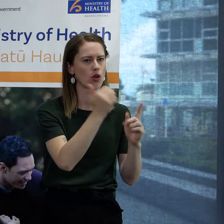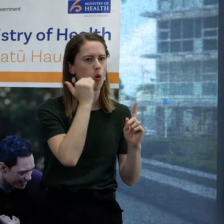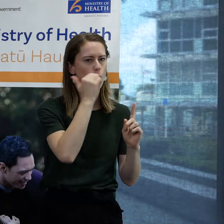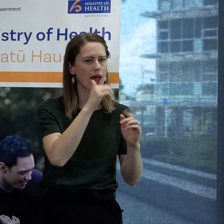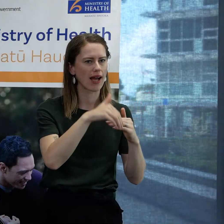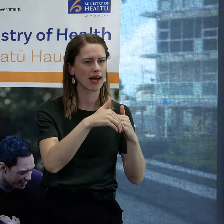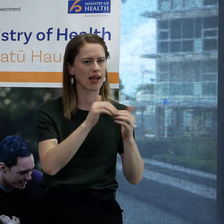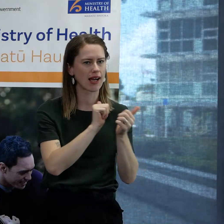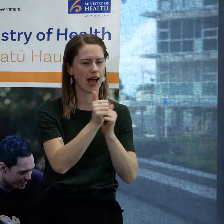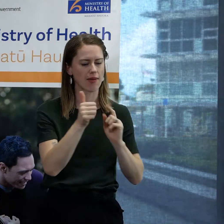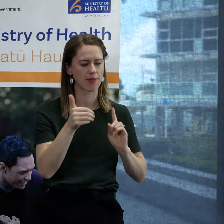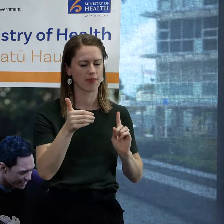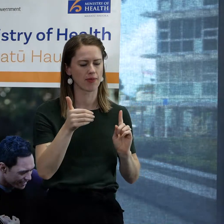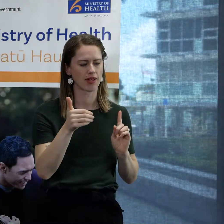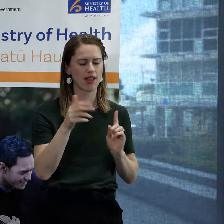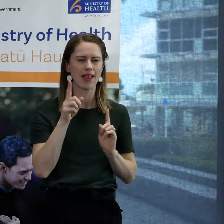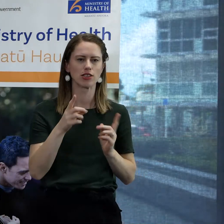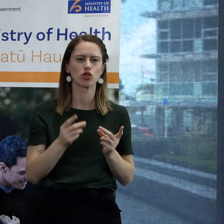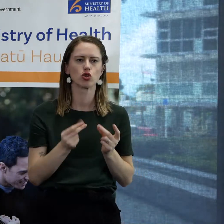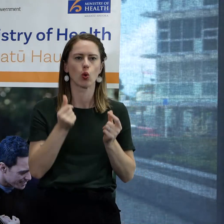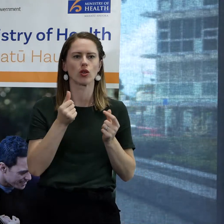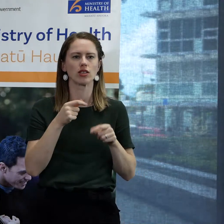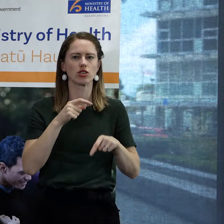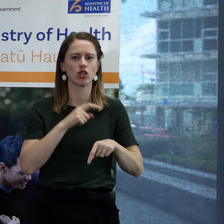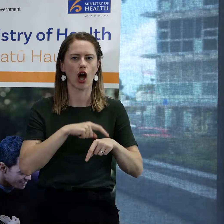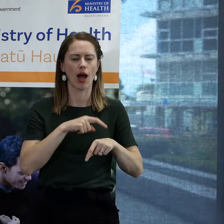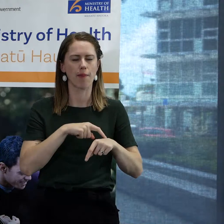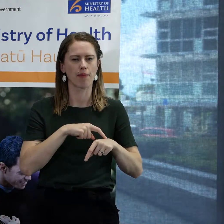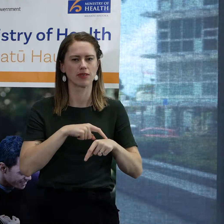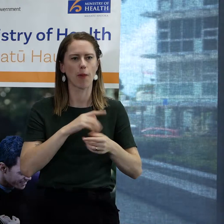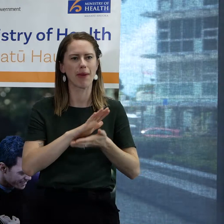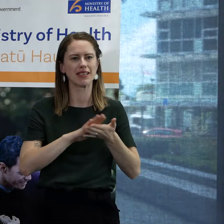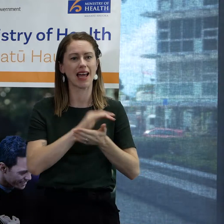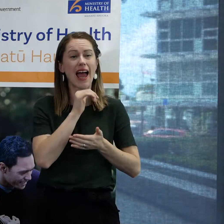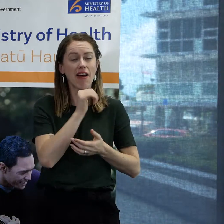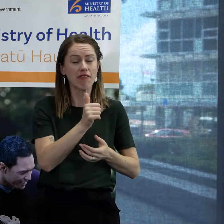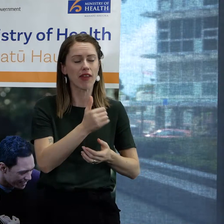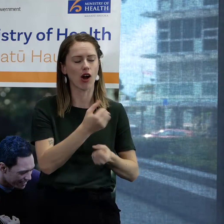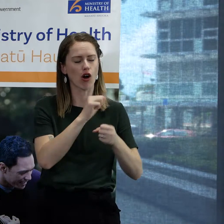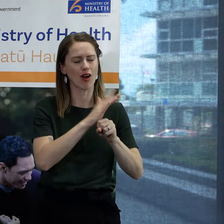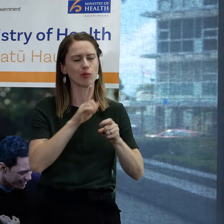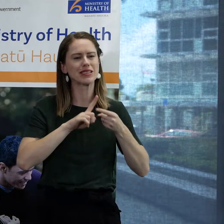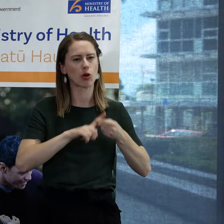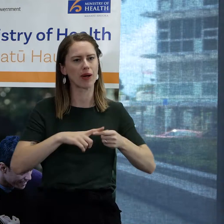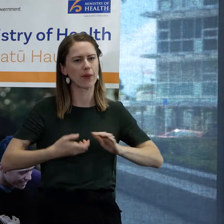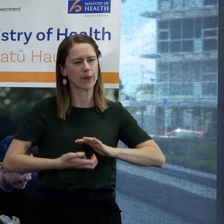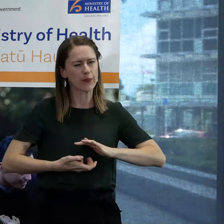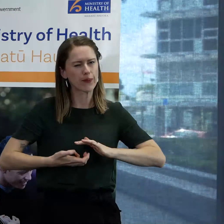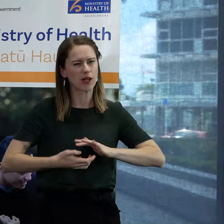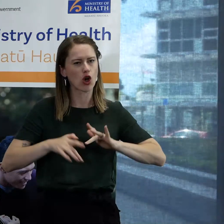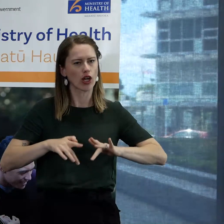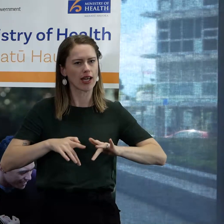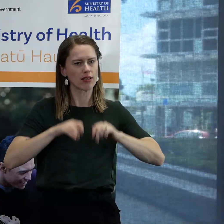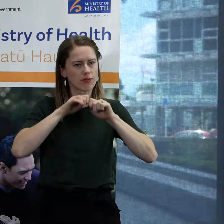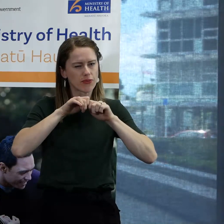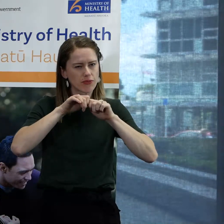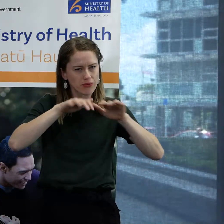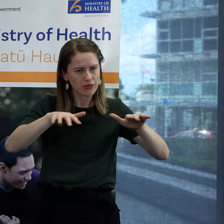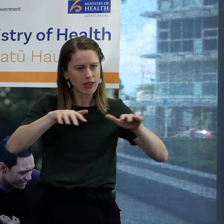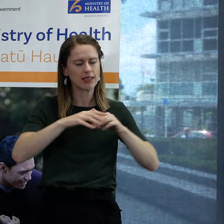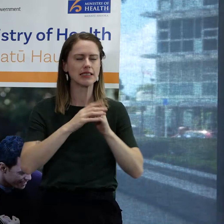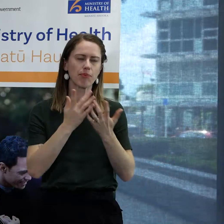game, and so that would be a very, very short period within which they may have become infectious. But obviously that's something in our minds,